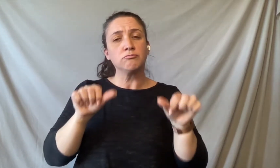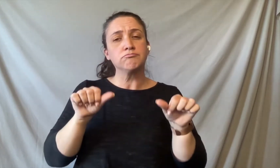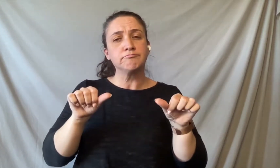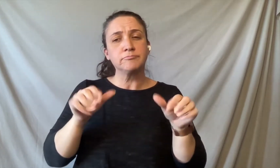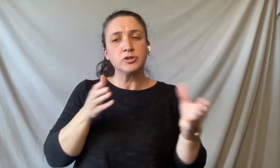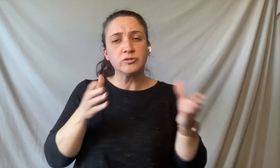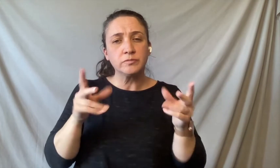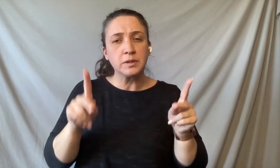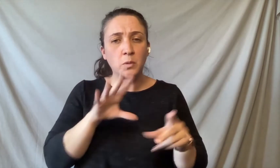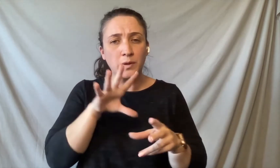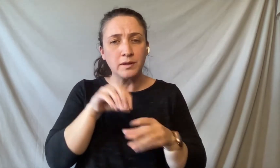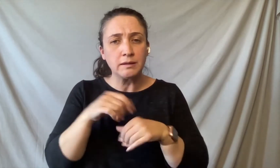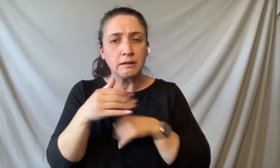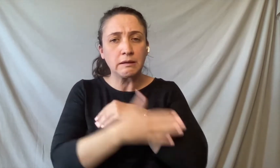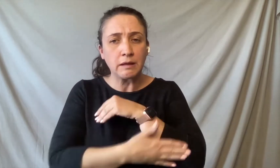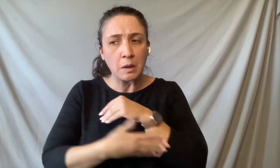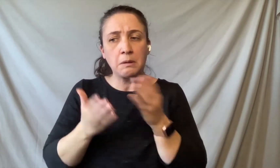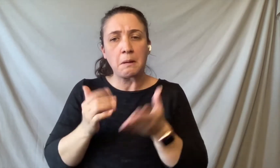And